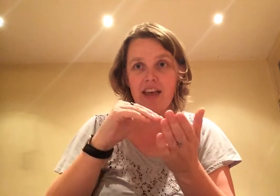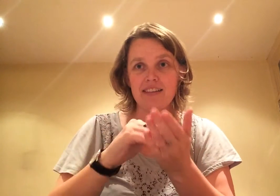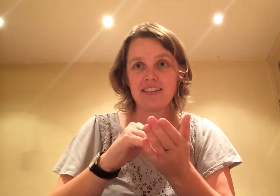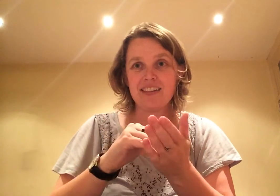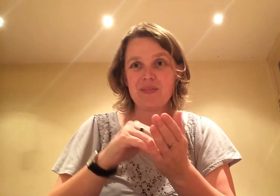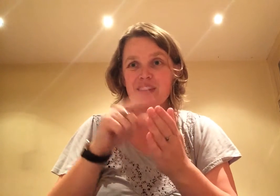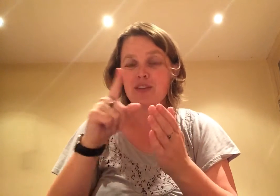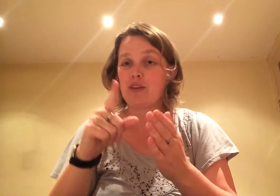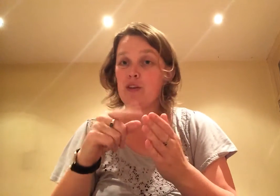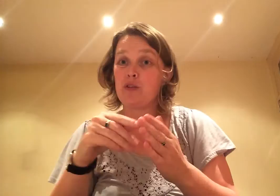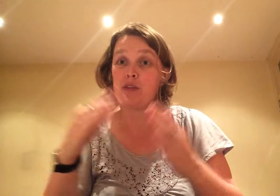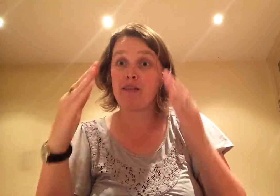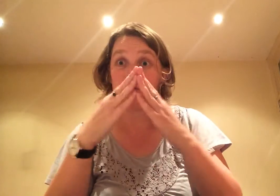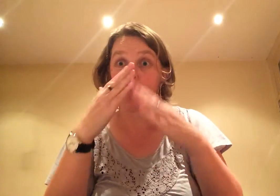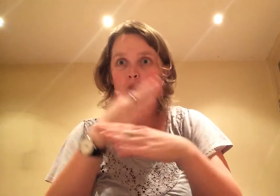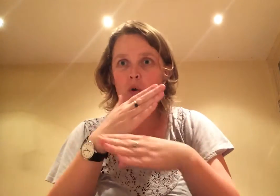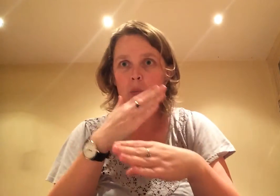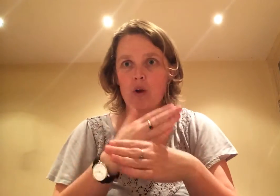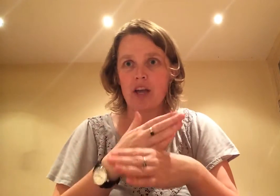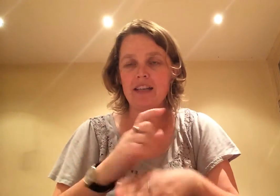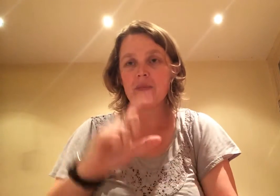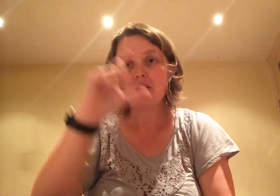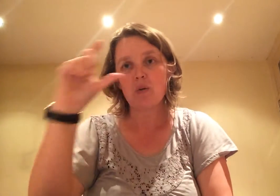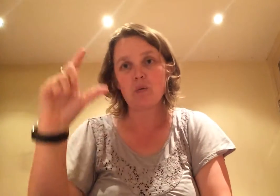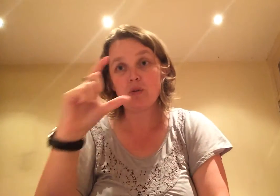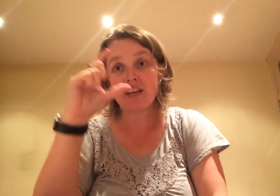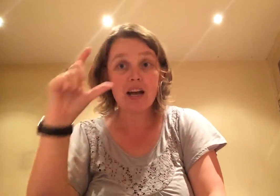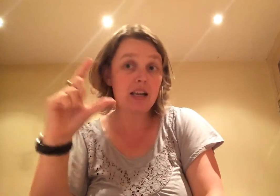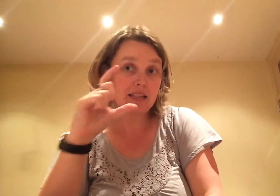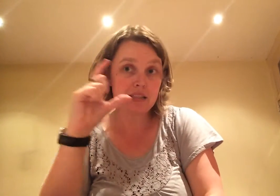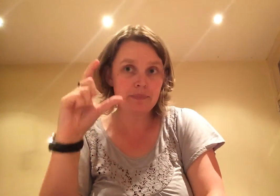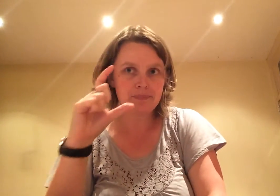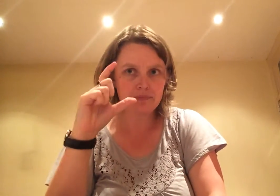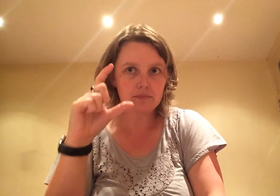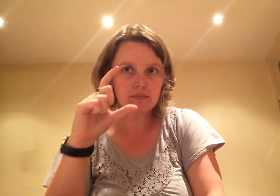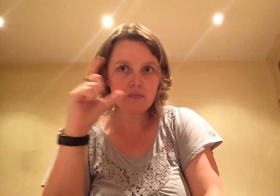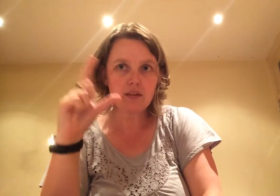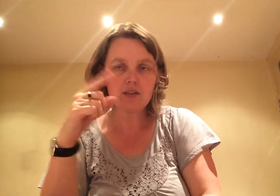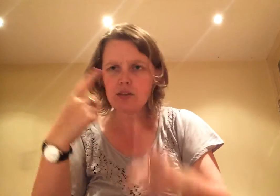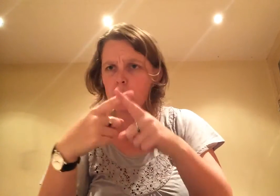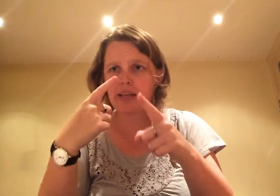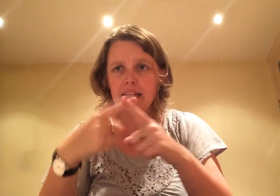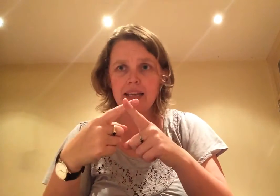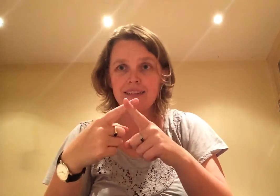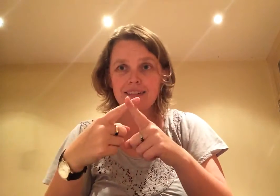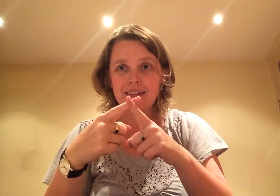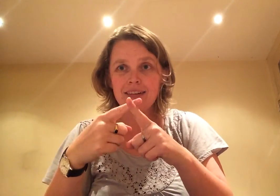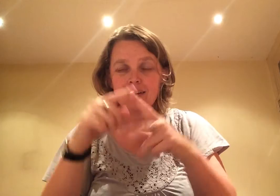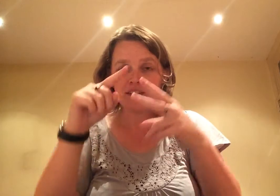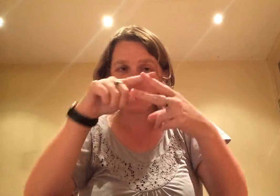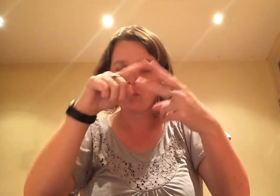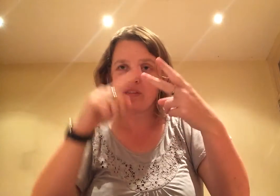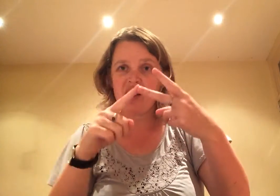that. So you can do that for your homework. We'll do the colours just quickly. So then we've